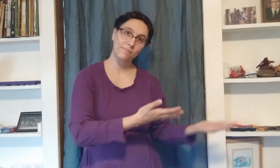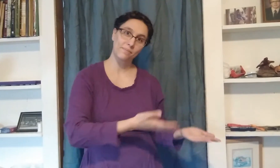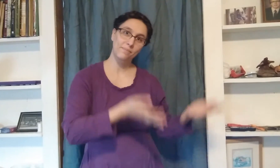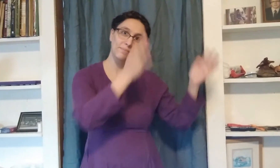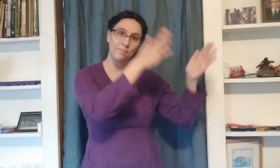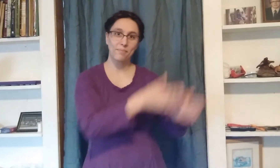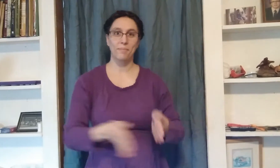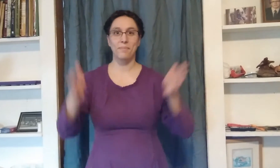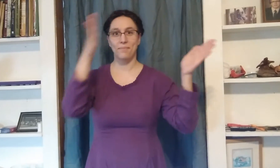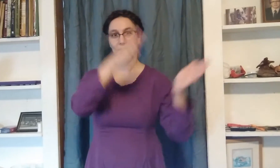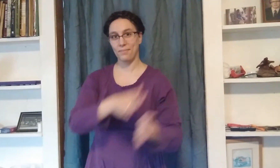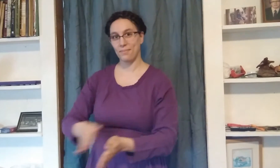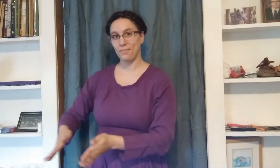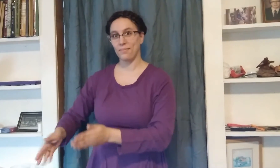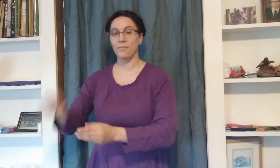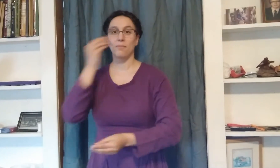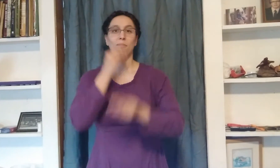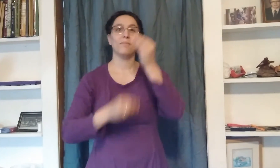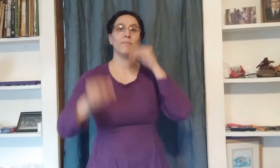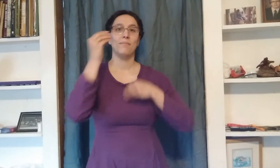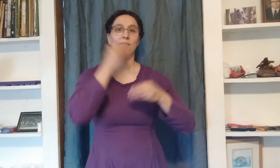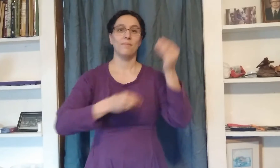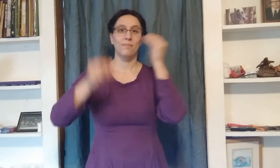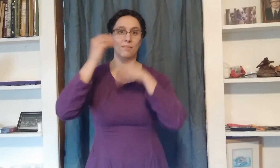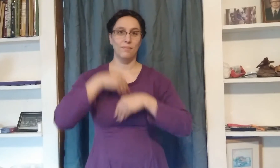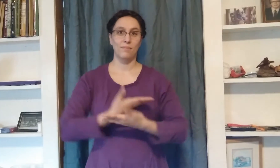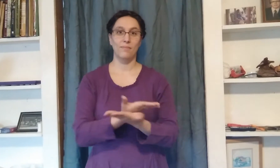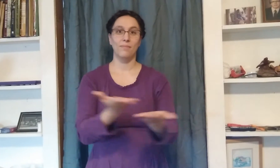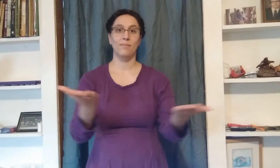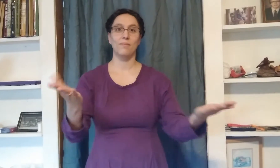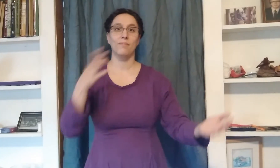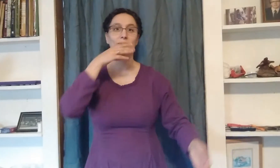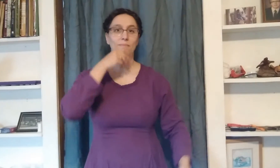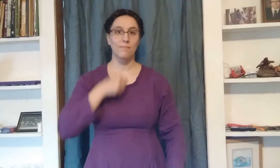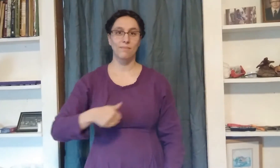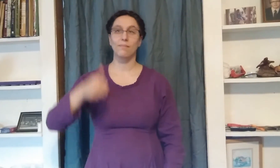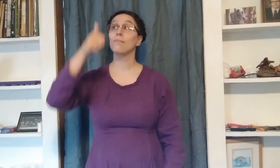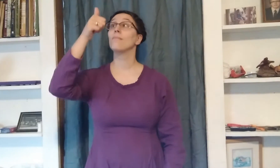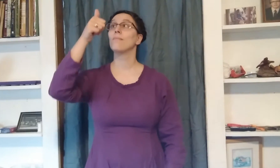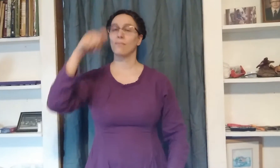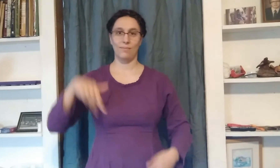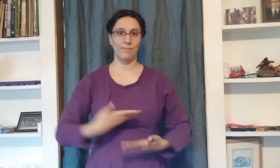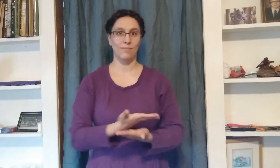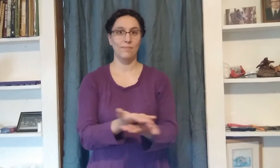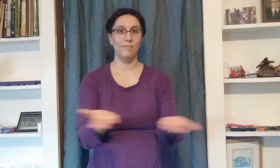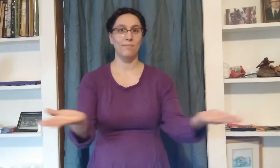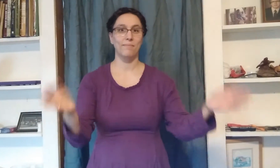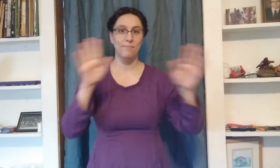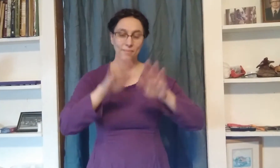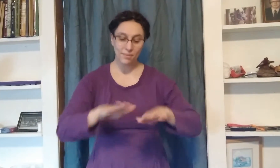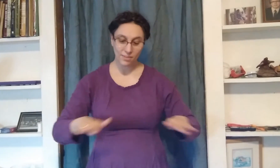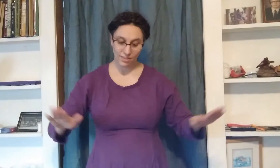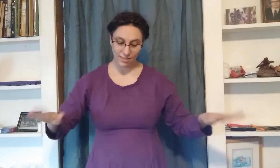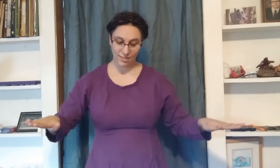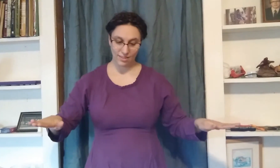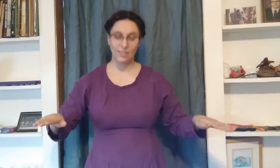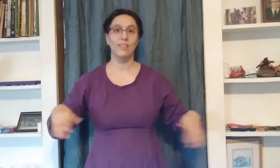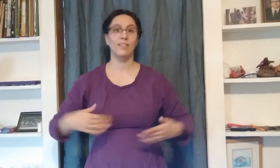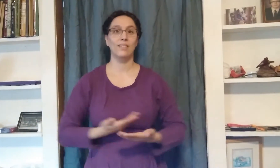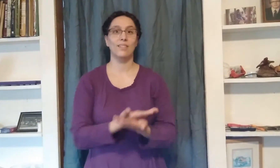service, preparing the feast. We are the elders, we are the children.